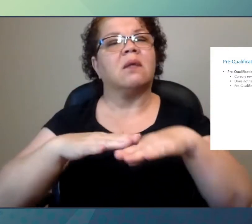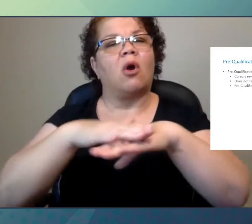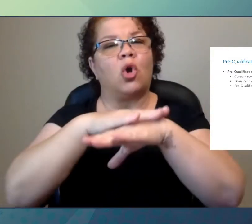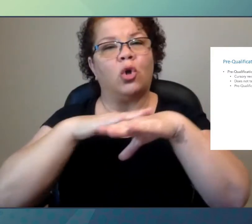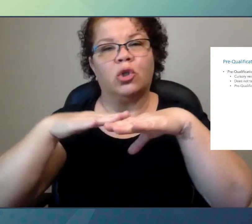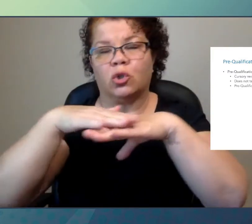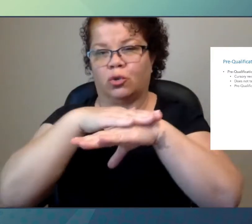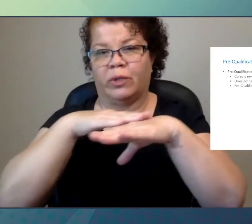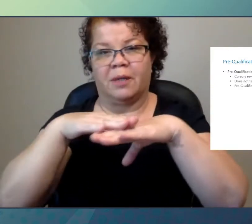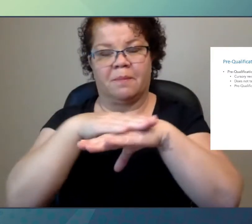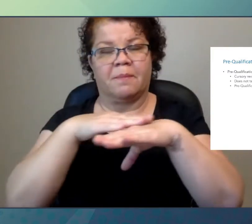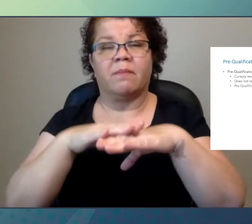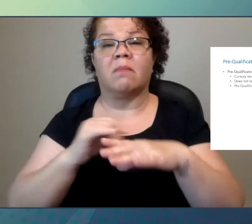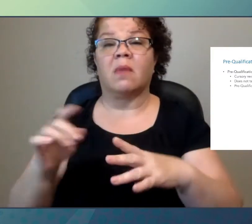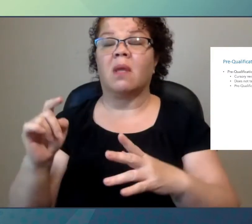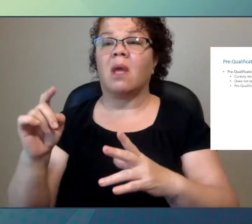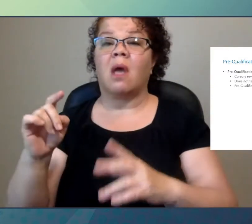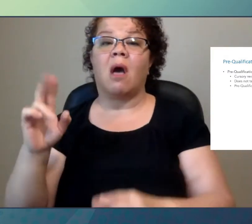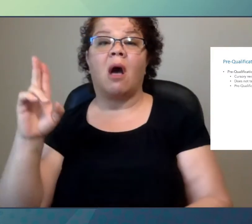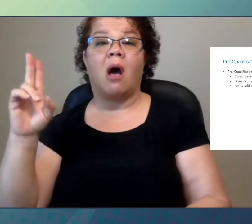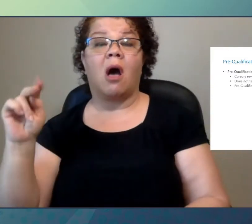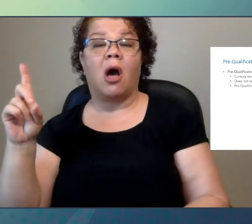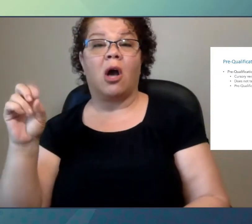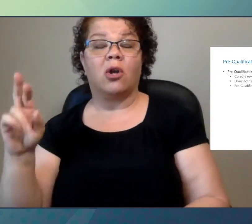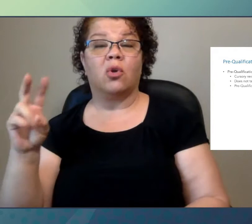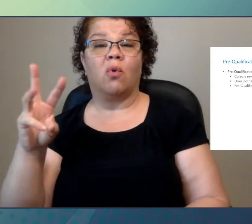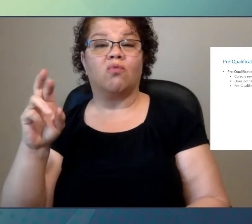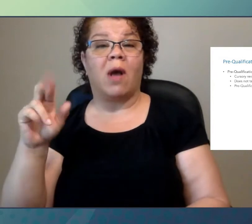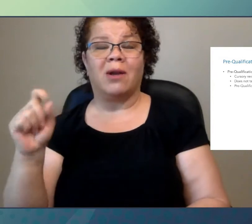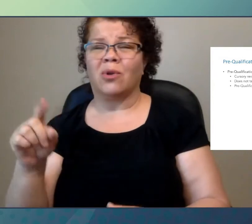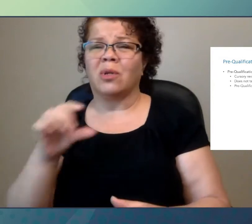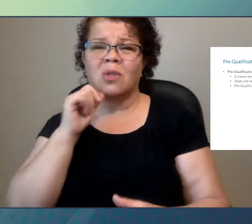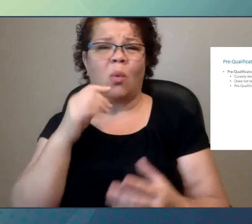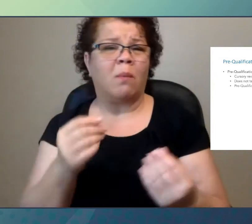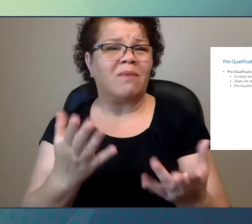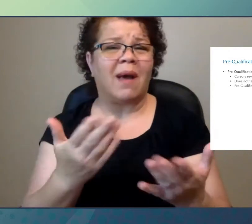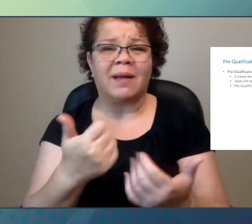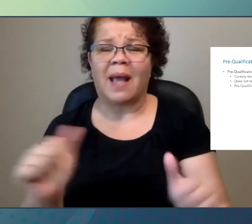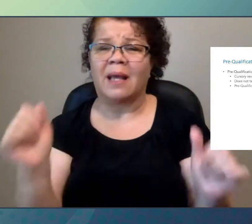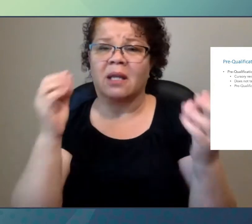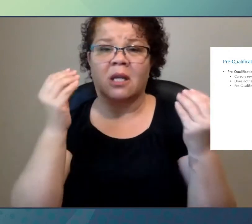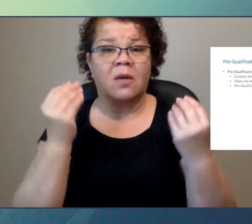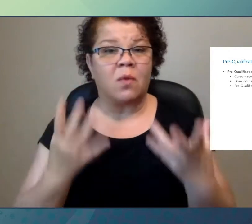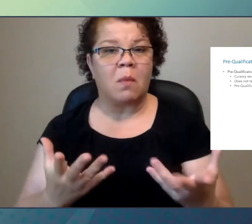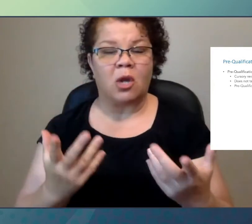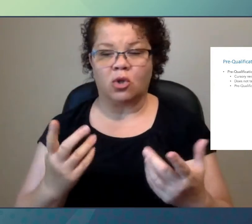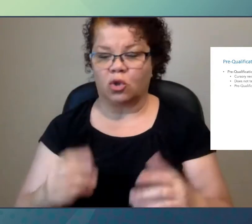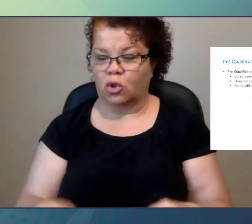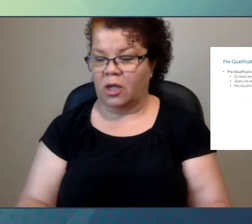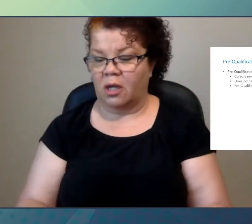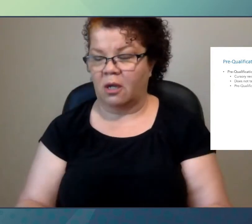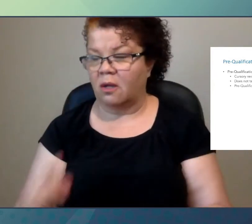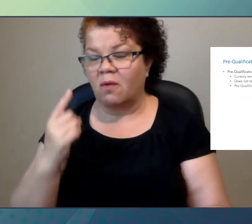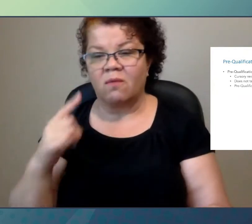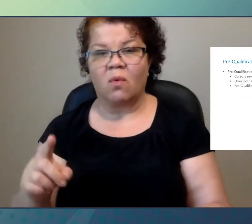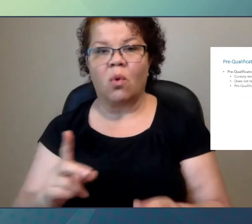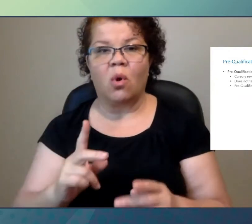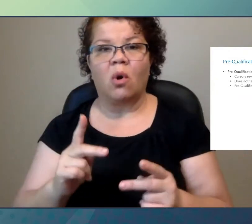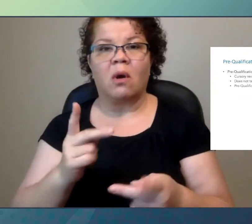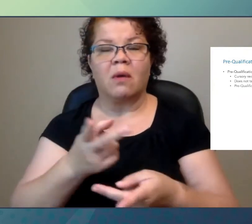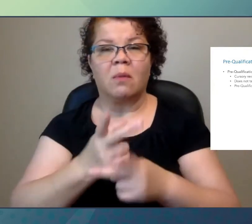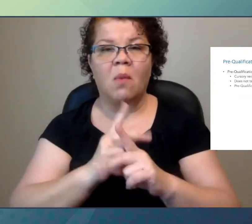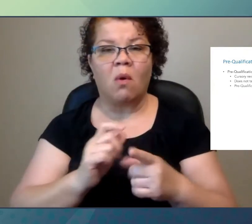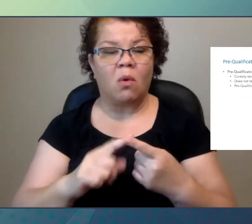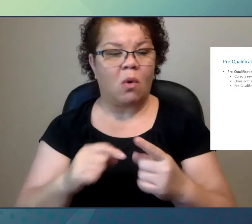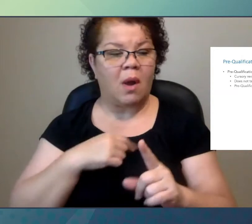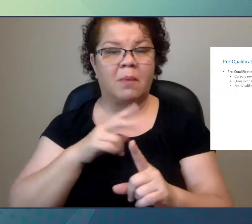The underwriters do not really review any information for the borrower or applicant, and